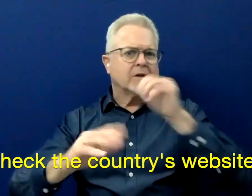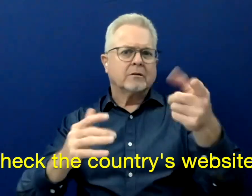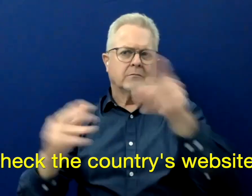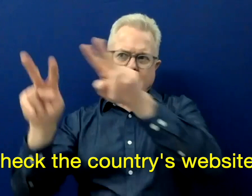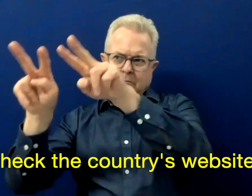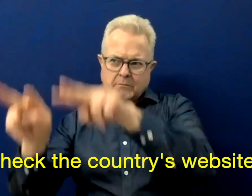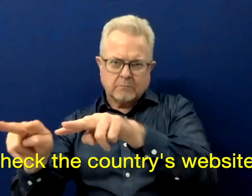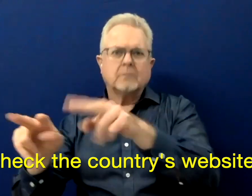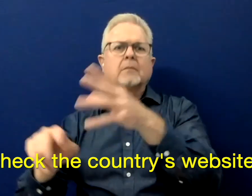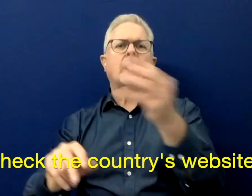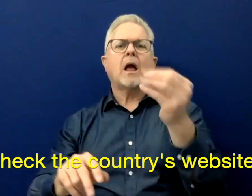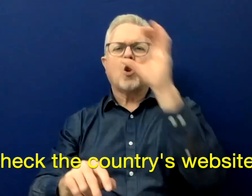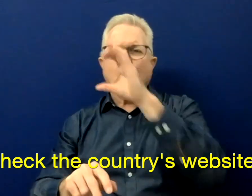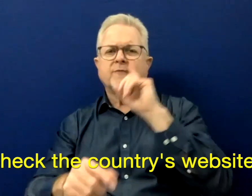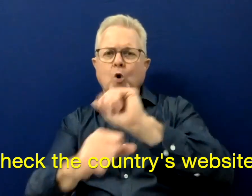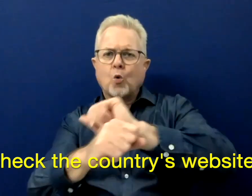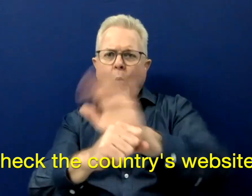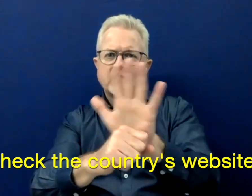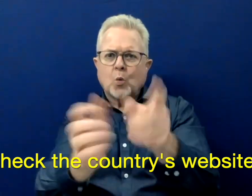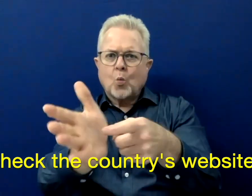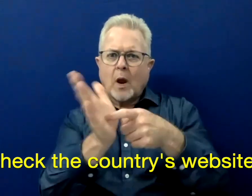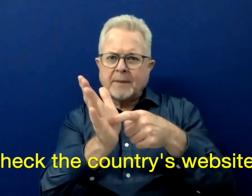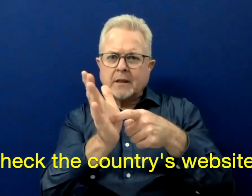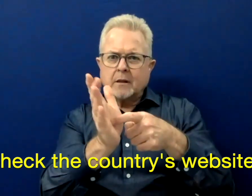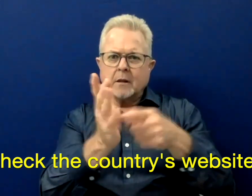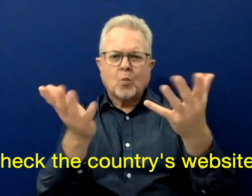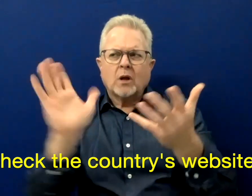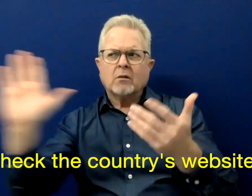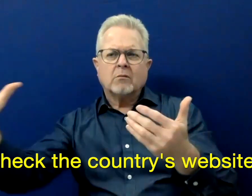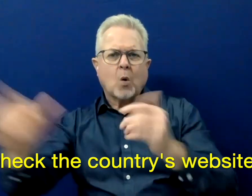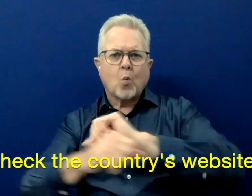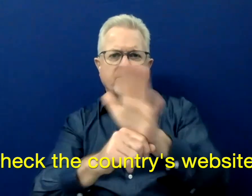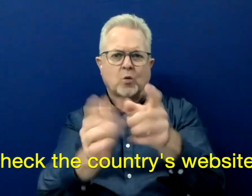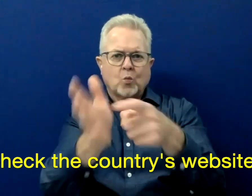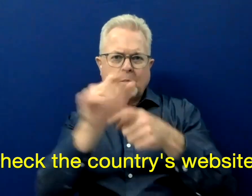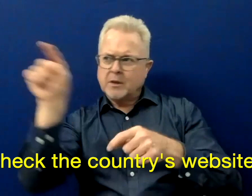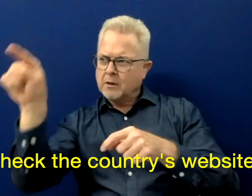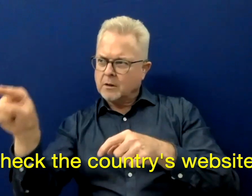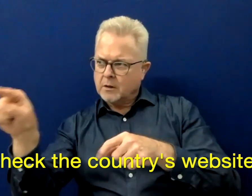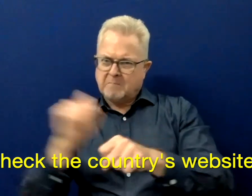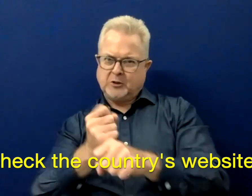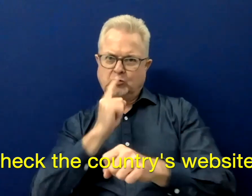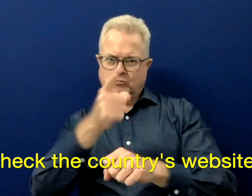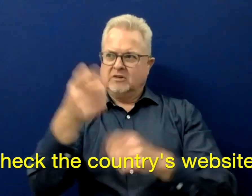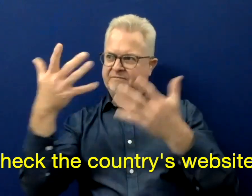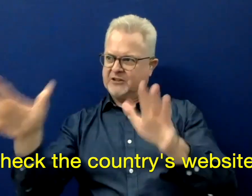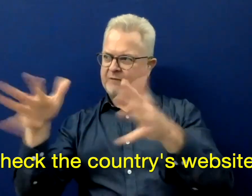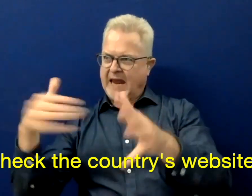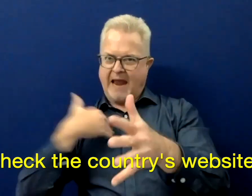going on or anything that's going on in terms of whether it's not just related to health, but also if there's any war going